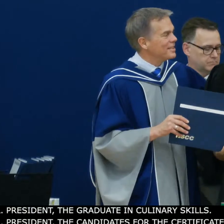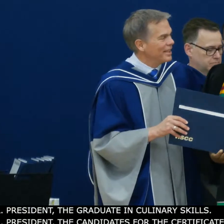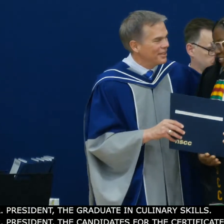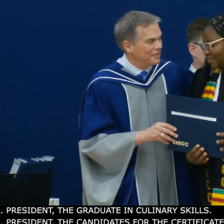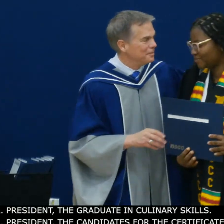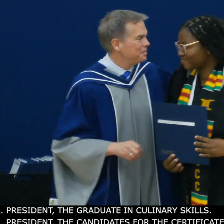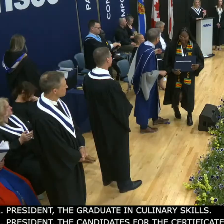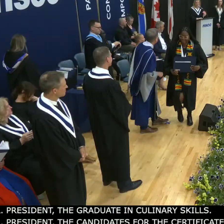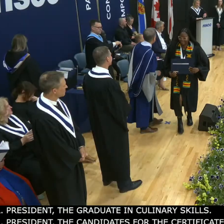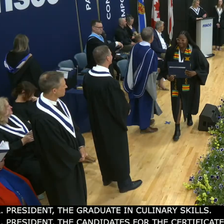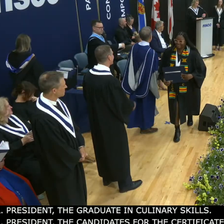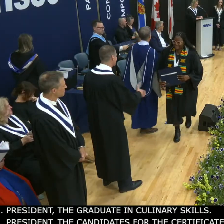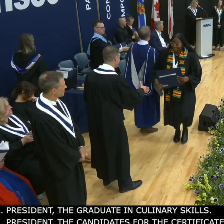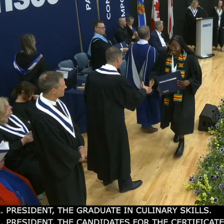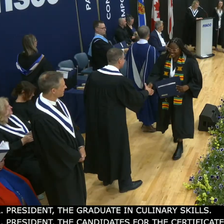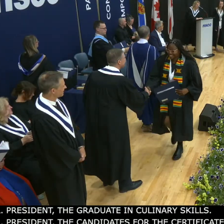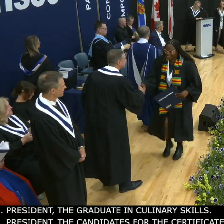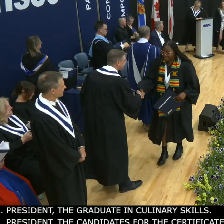Alyssa Westcott.